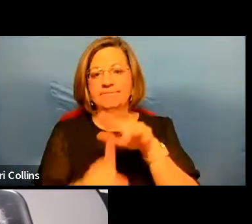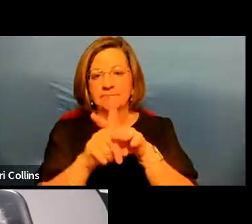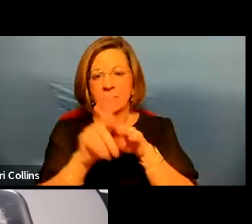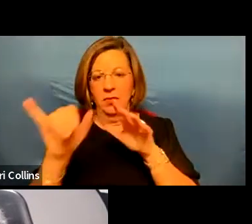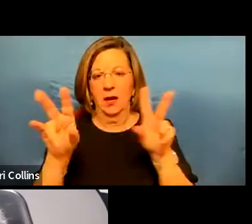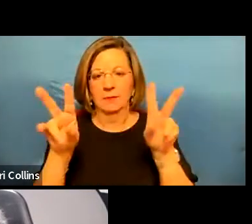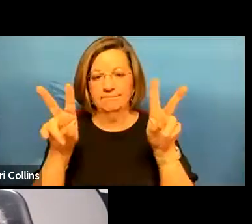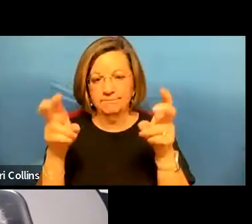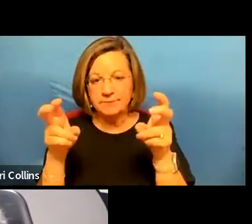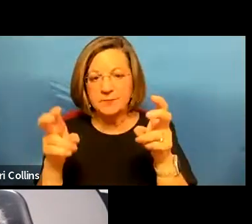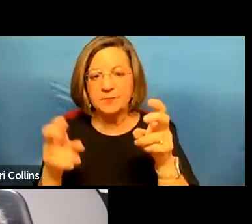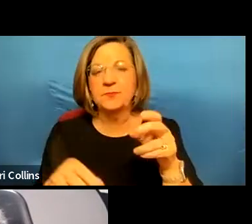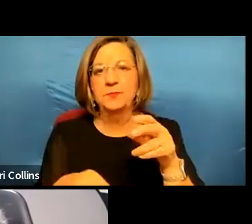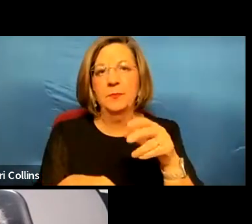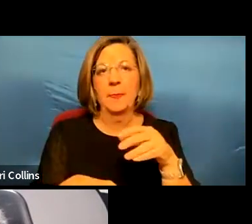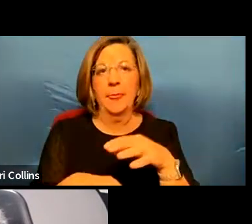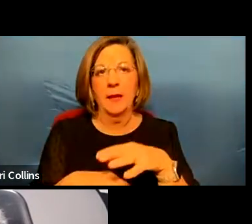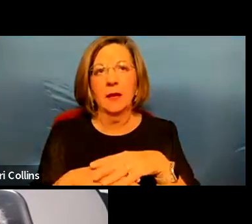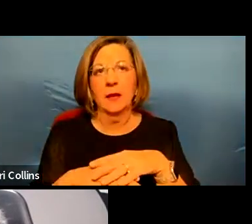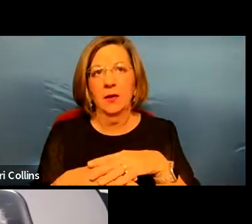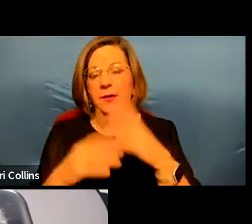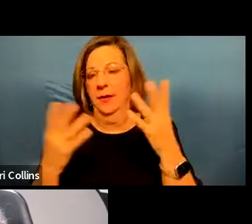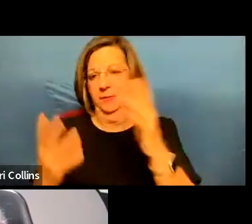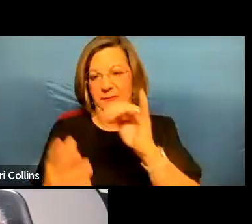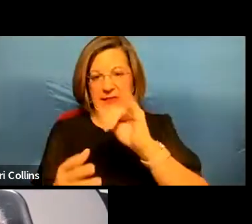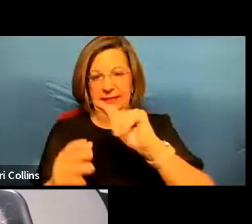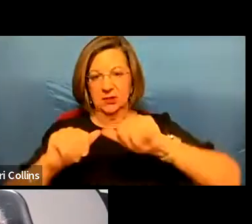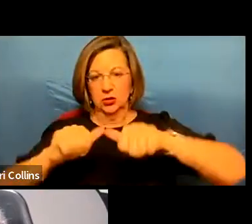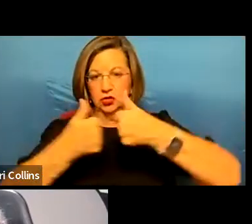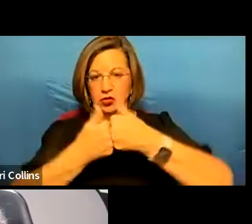Hi, Andrew. Thank you for bringing up this topic.